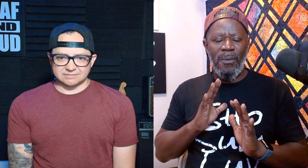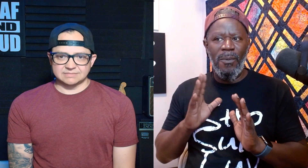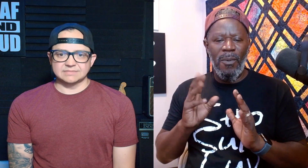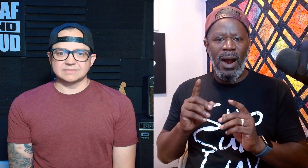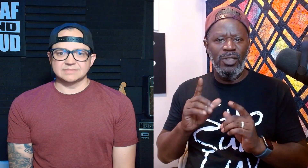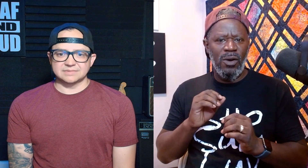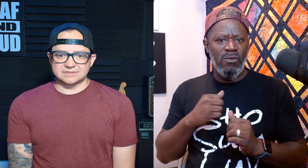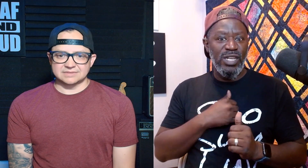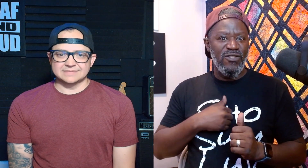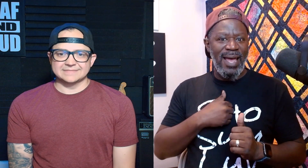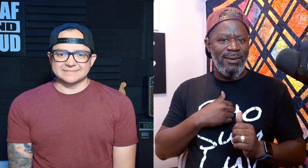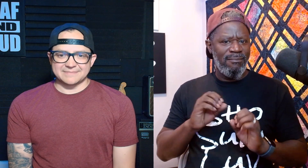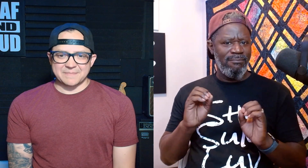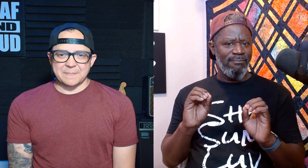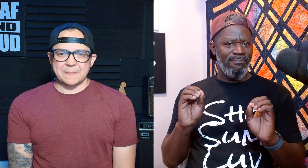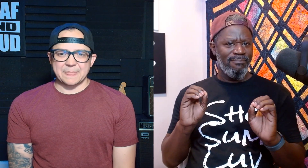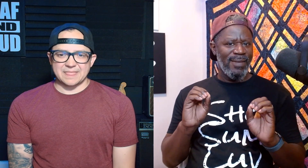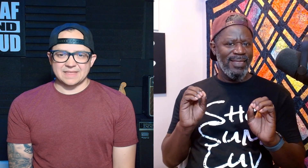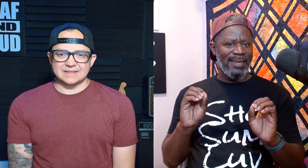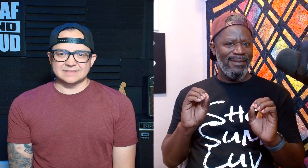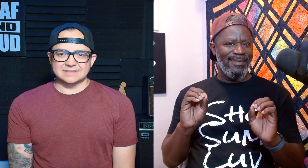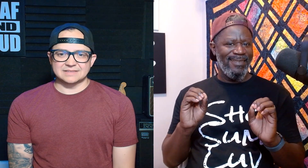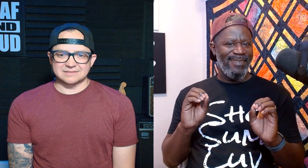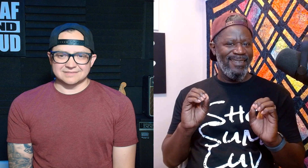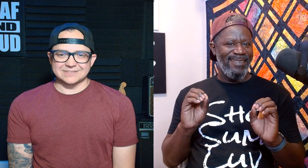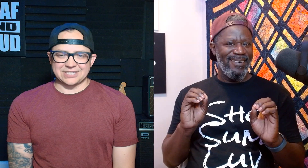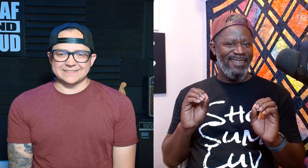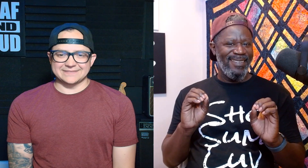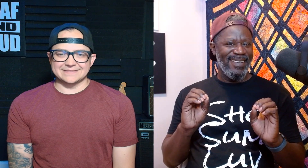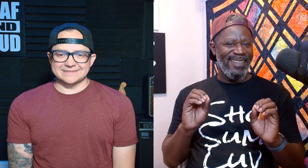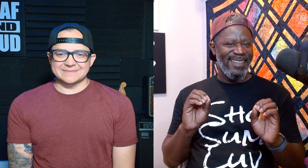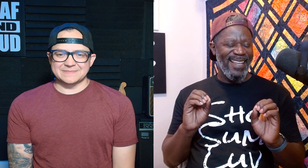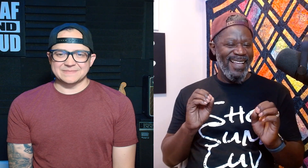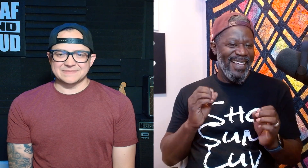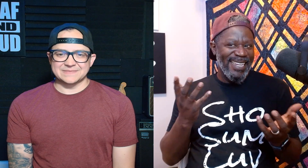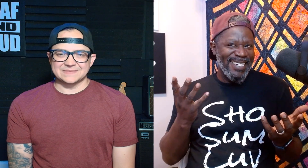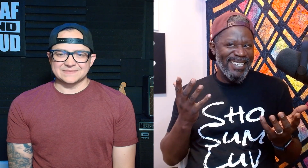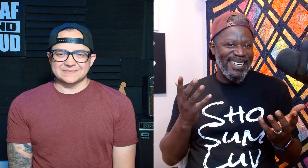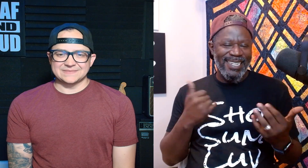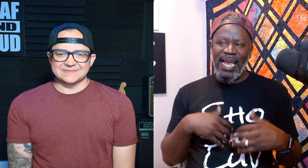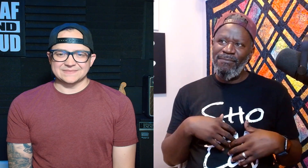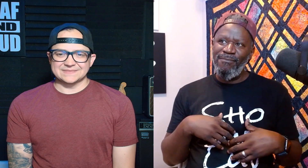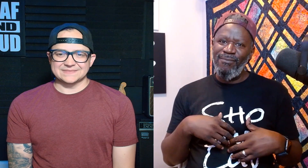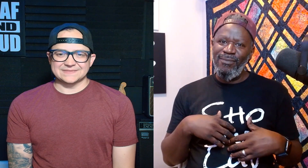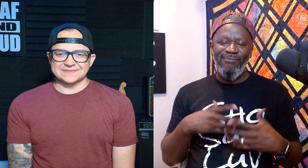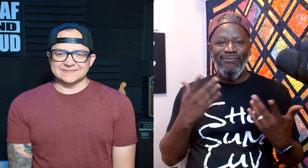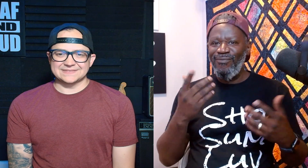like, wow. So regret, nothing. Right. It's